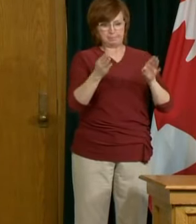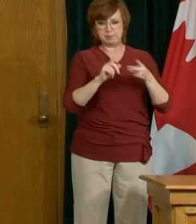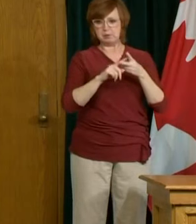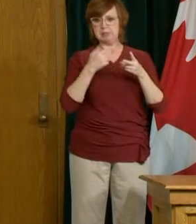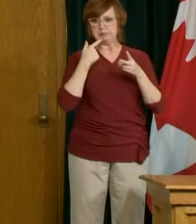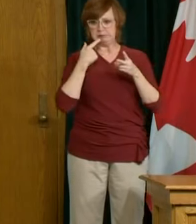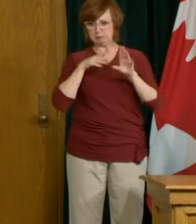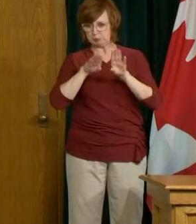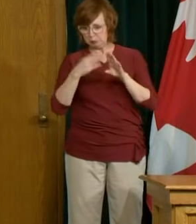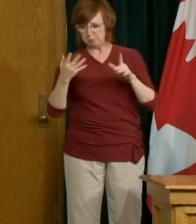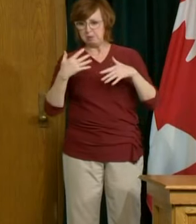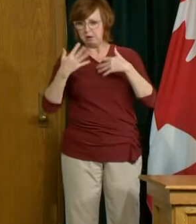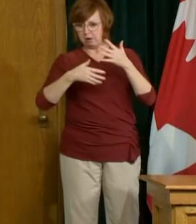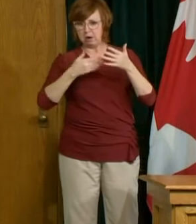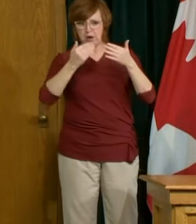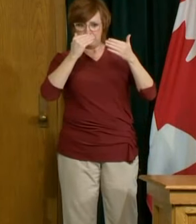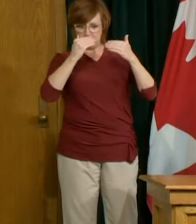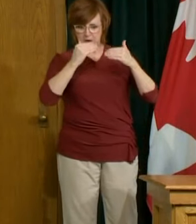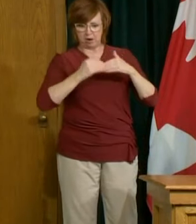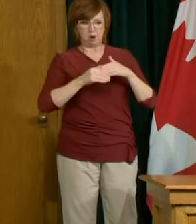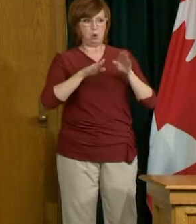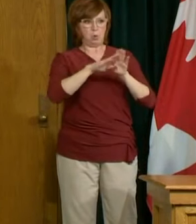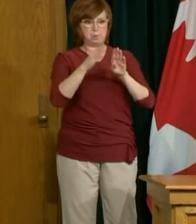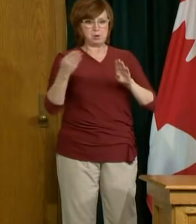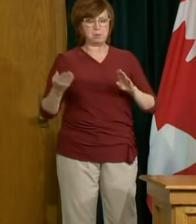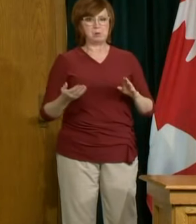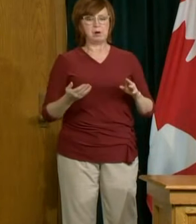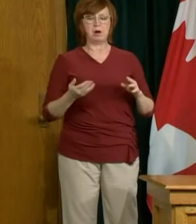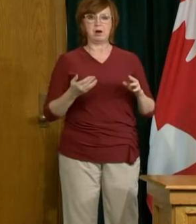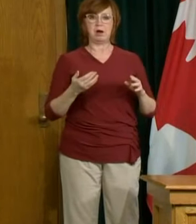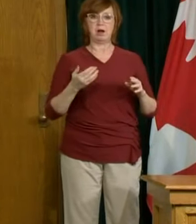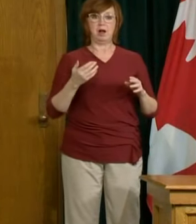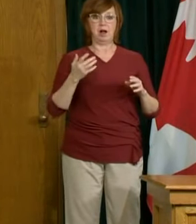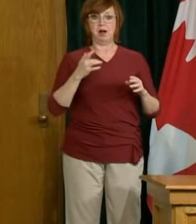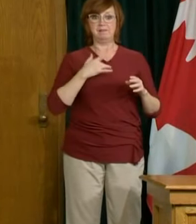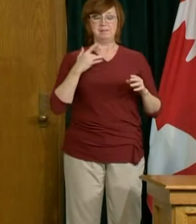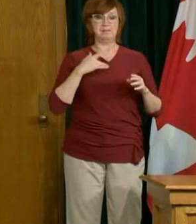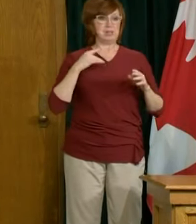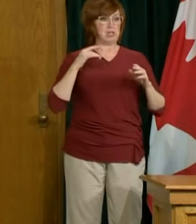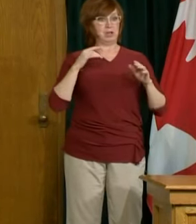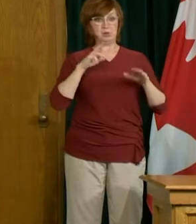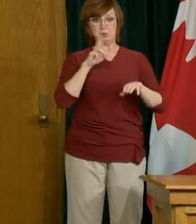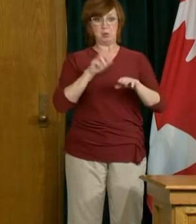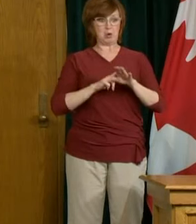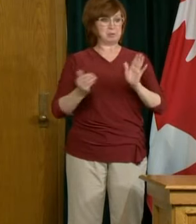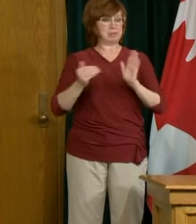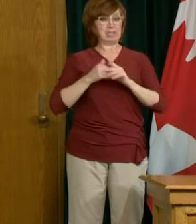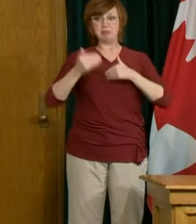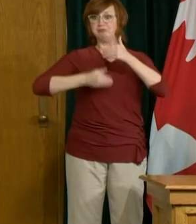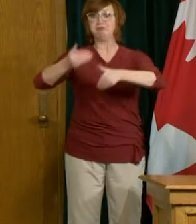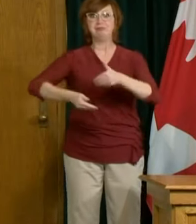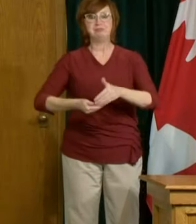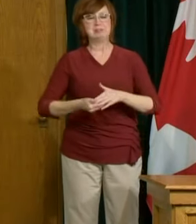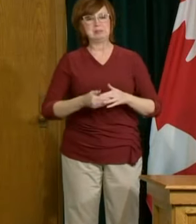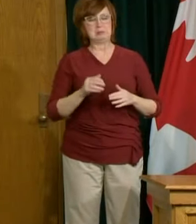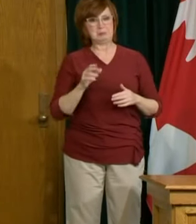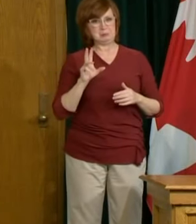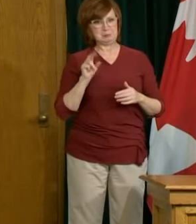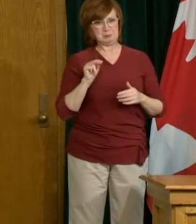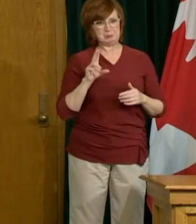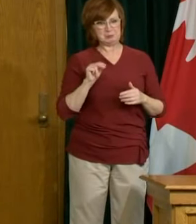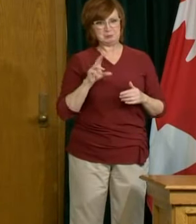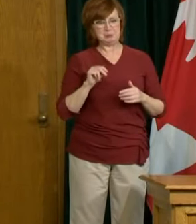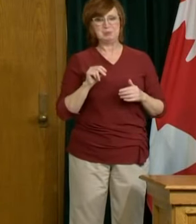so diligently over the last 2 months must continue as we go about either enjoying the spring and